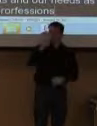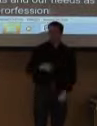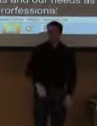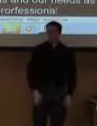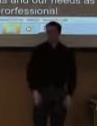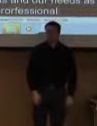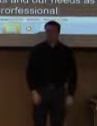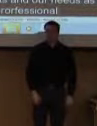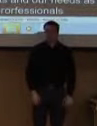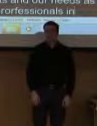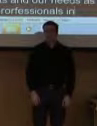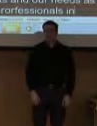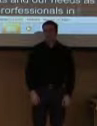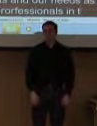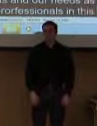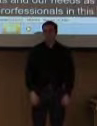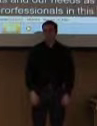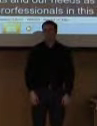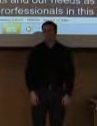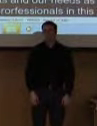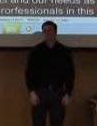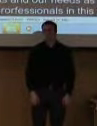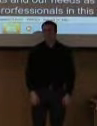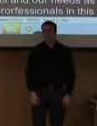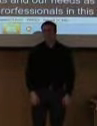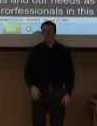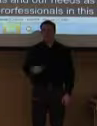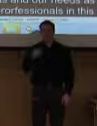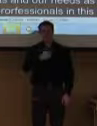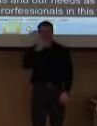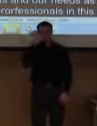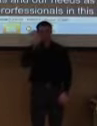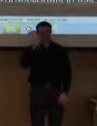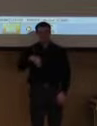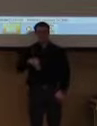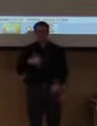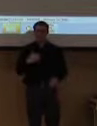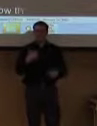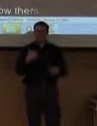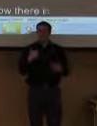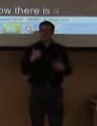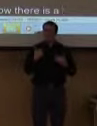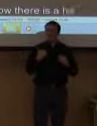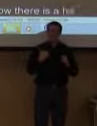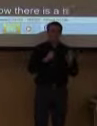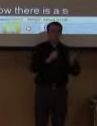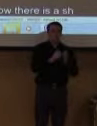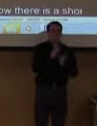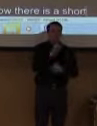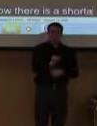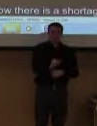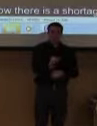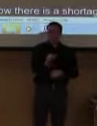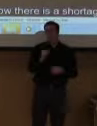But we all know that there's also a shortage, particularly of people with disabilities,